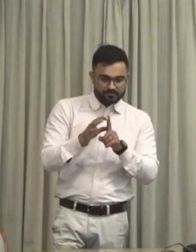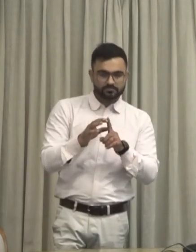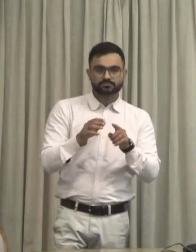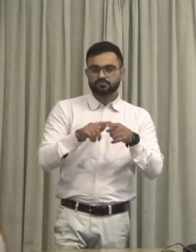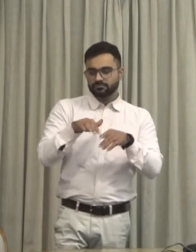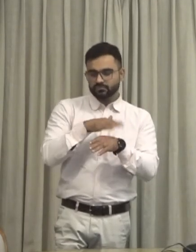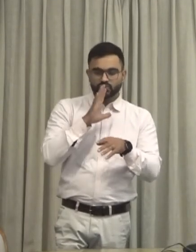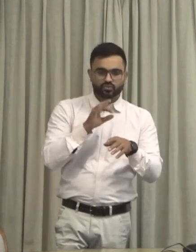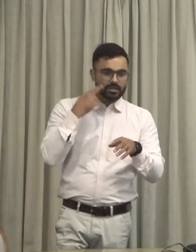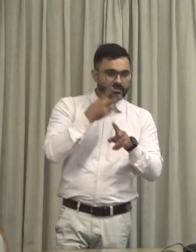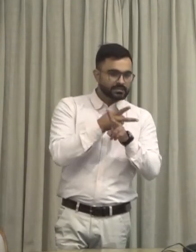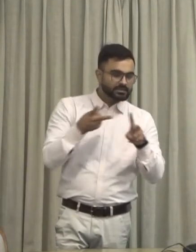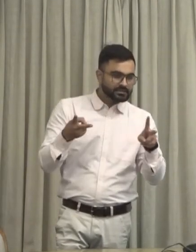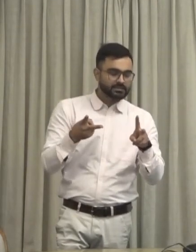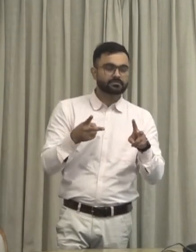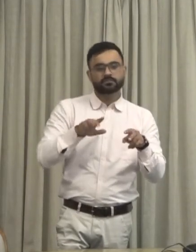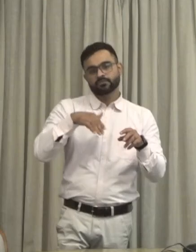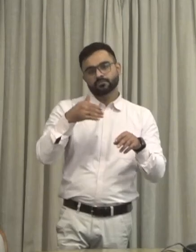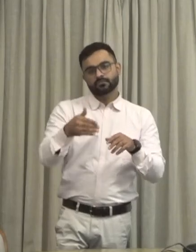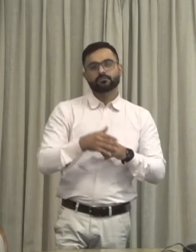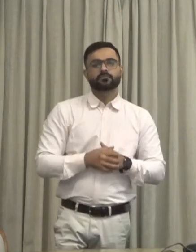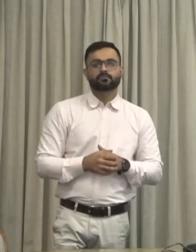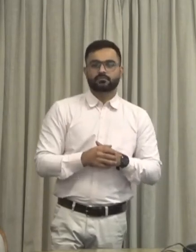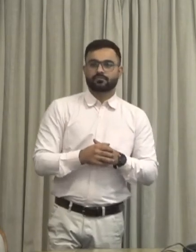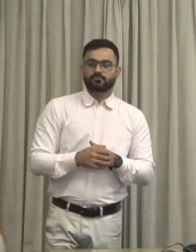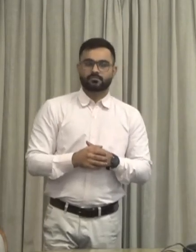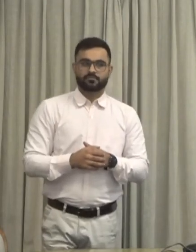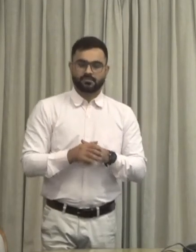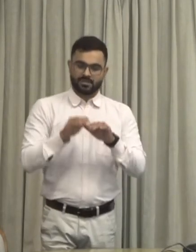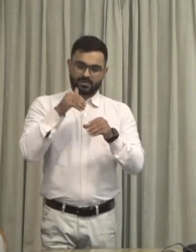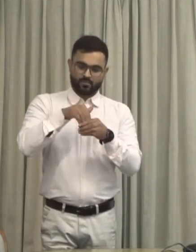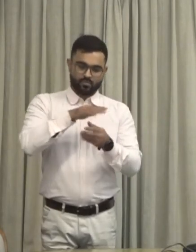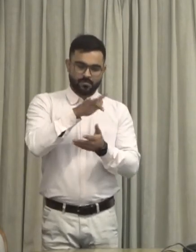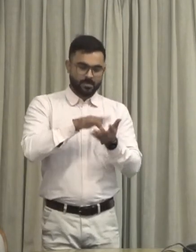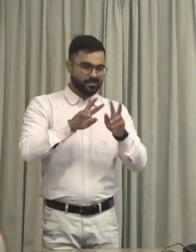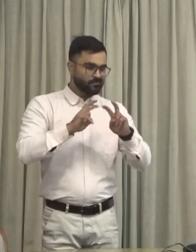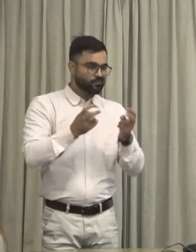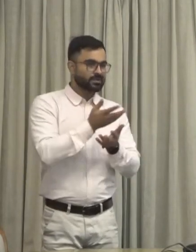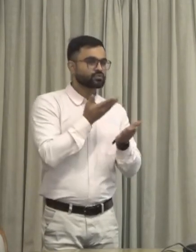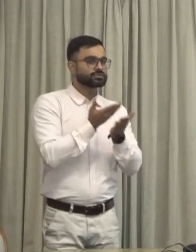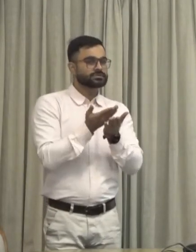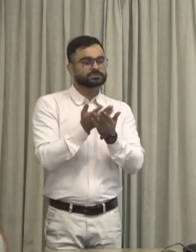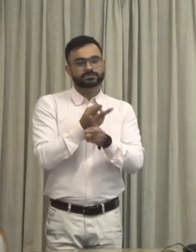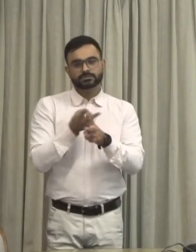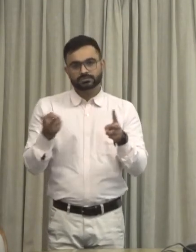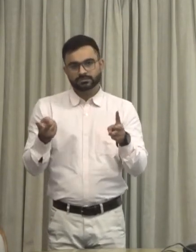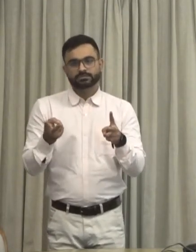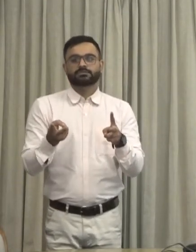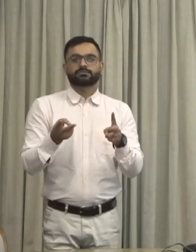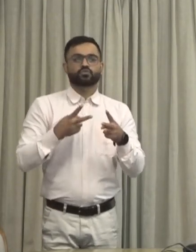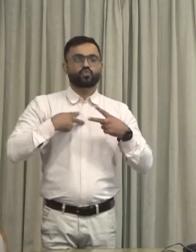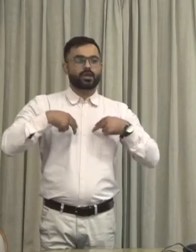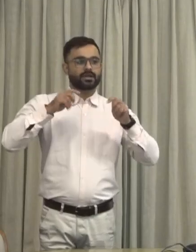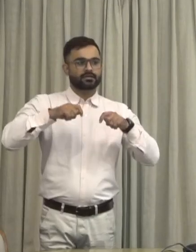AMD, genuineness of an AMD, and then how to put in place the panels as recommended by the Supreme